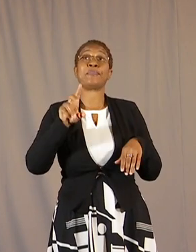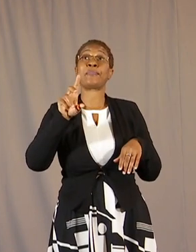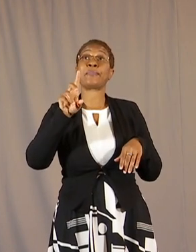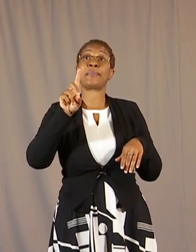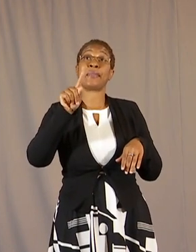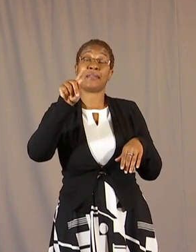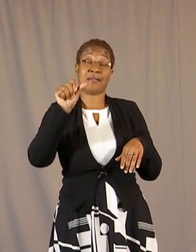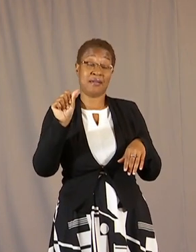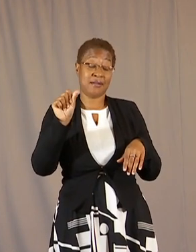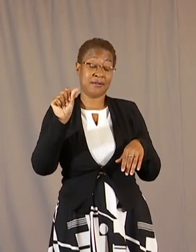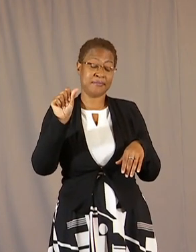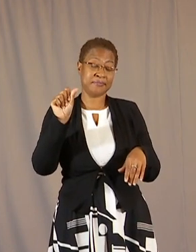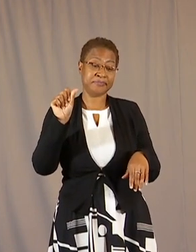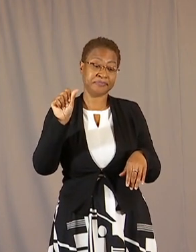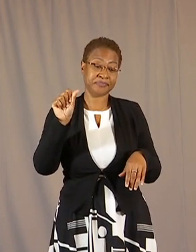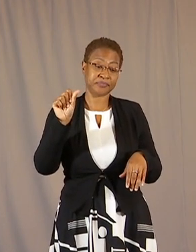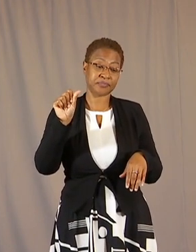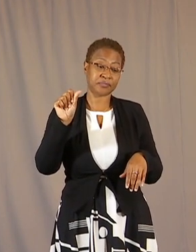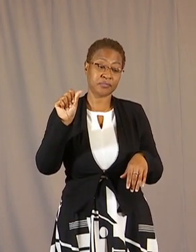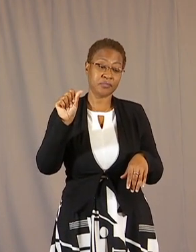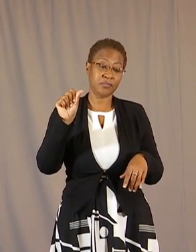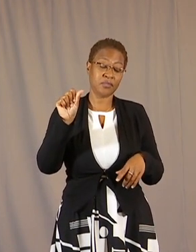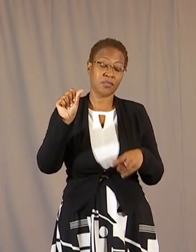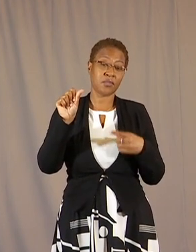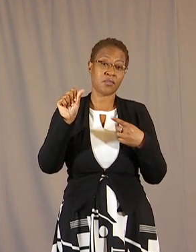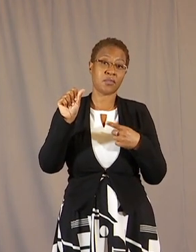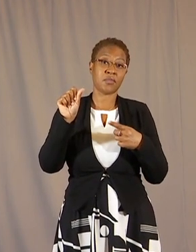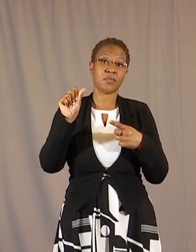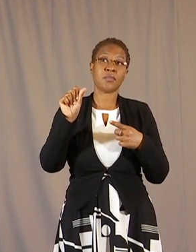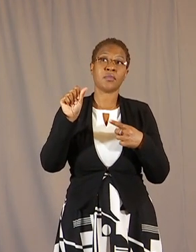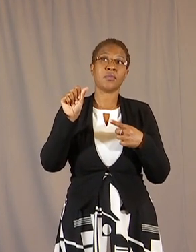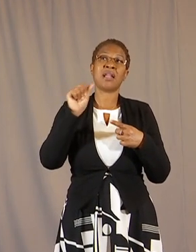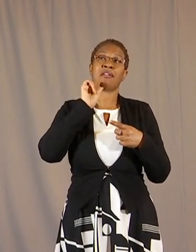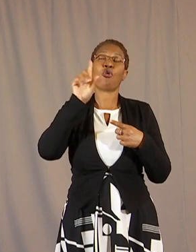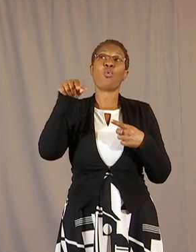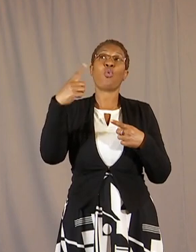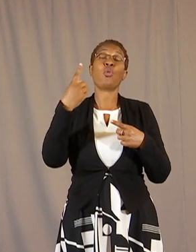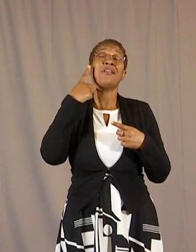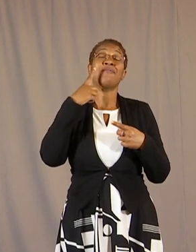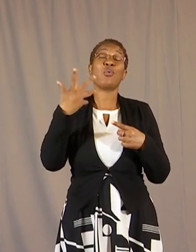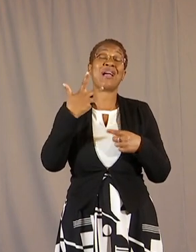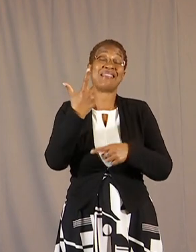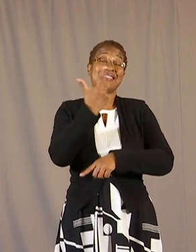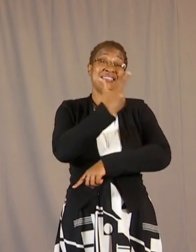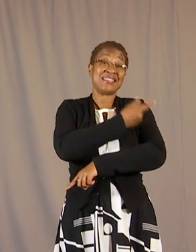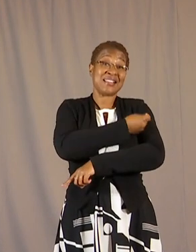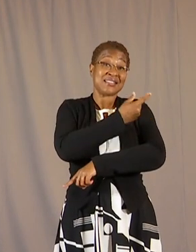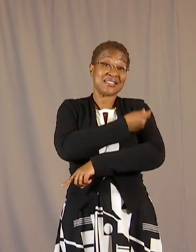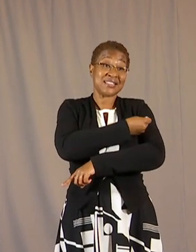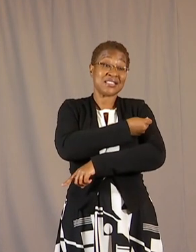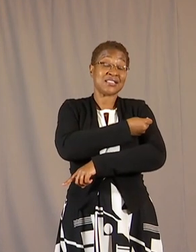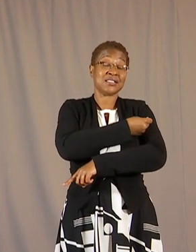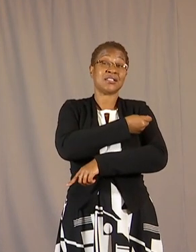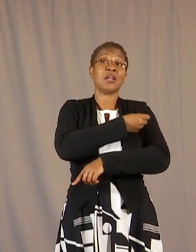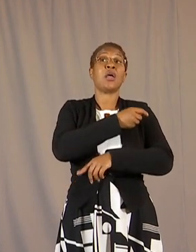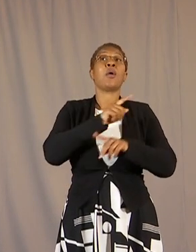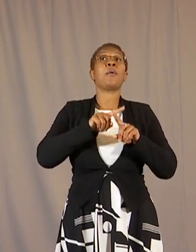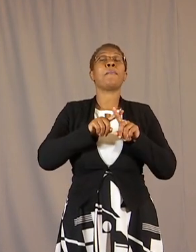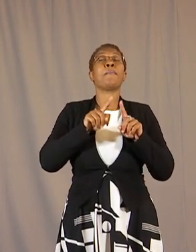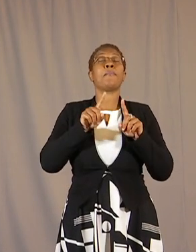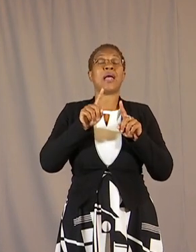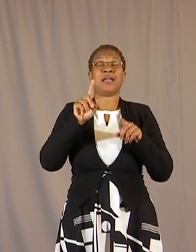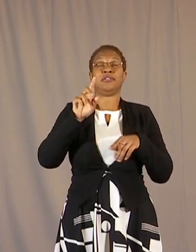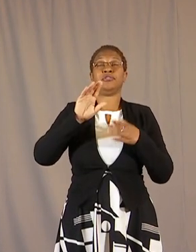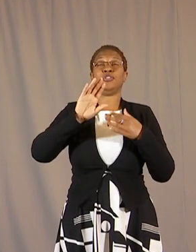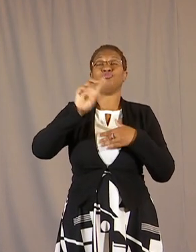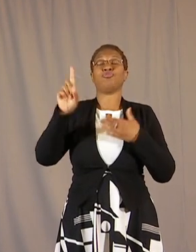that we were using the data not only to make sure people got the vaccines, but one of the things certainly with Detroit Parent Network, we were